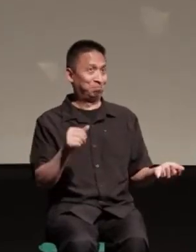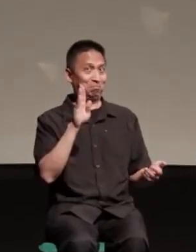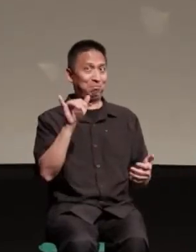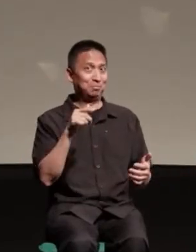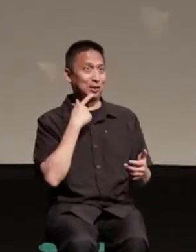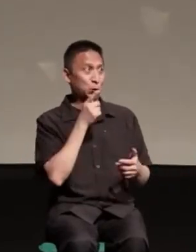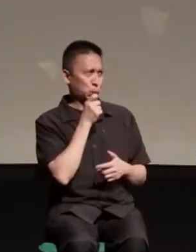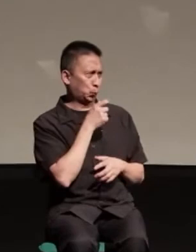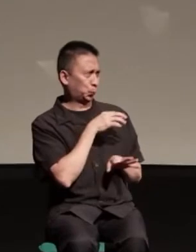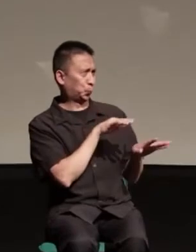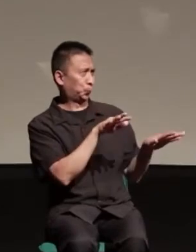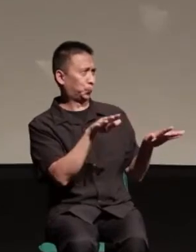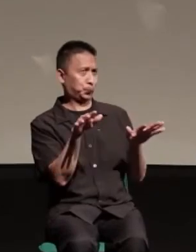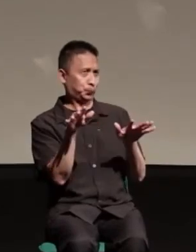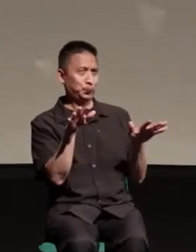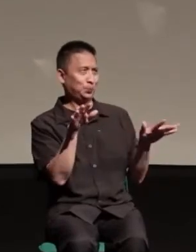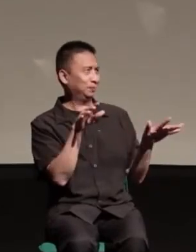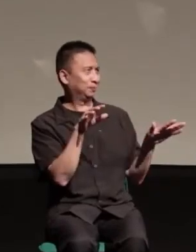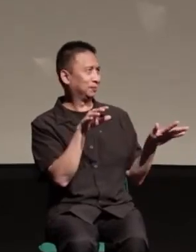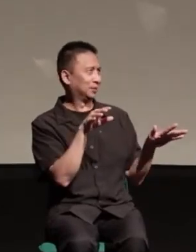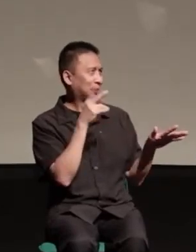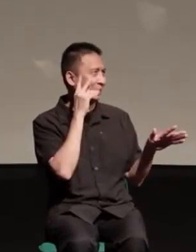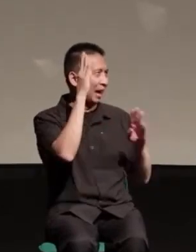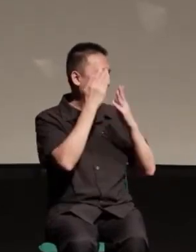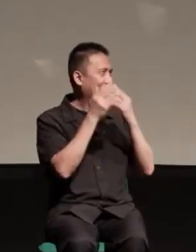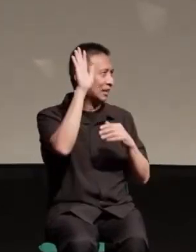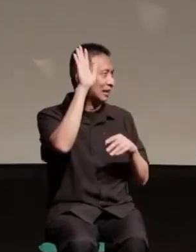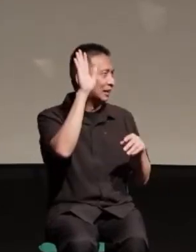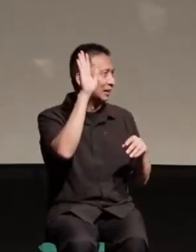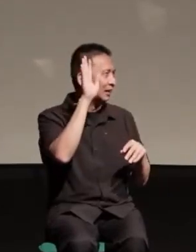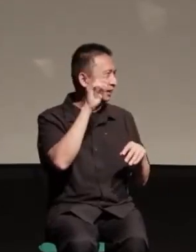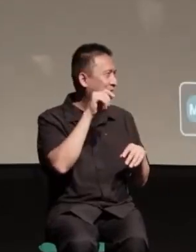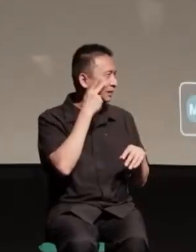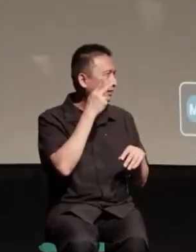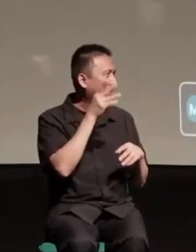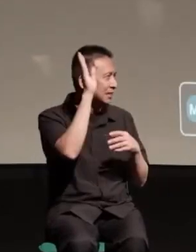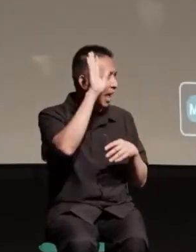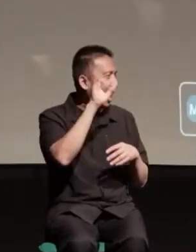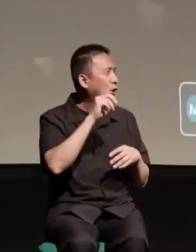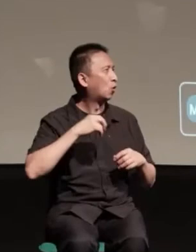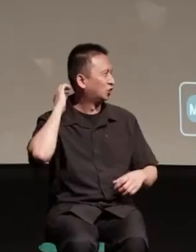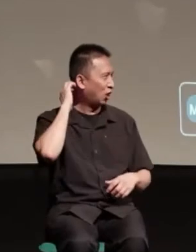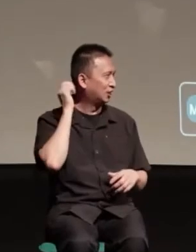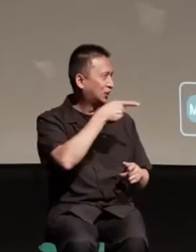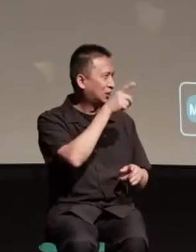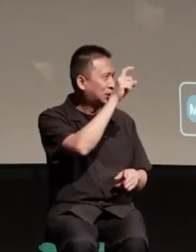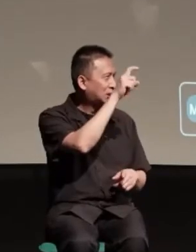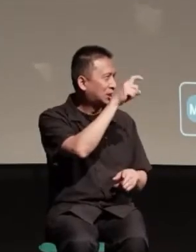Anyone? I see Lynn again. I see. Is that a hand or are you scratching your